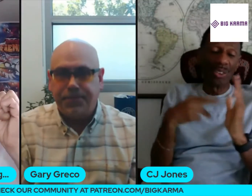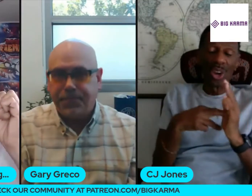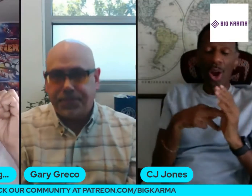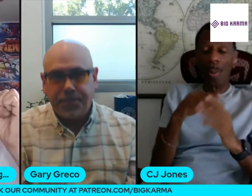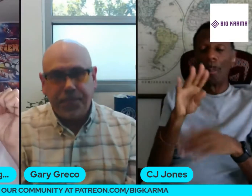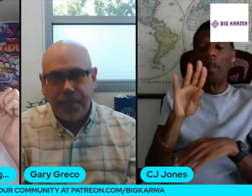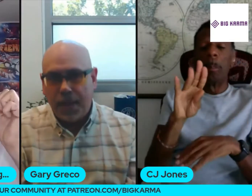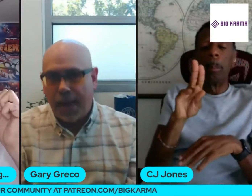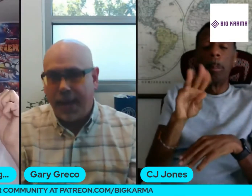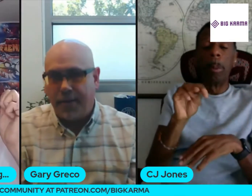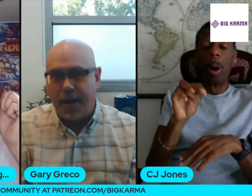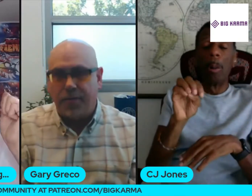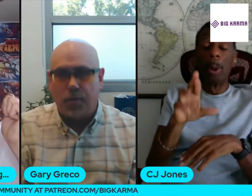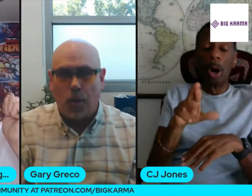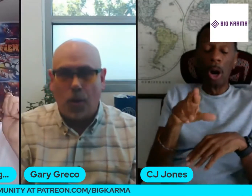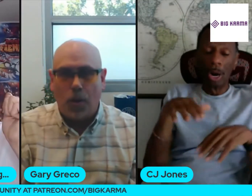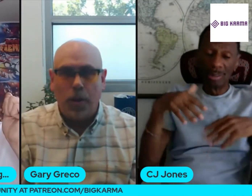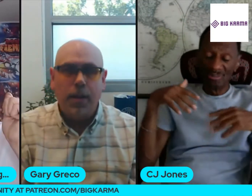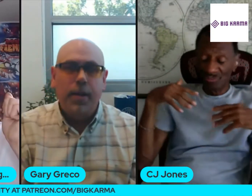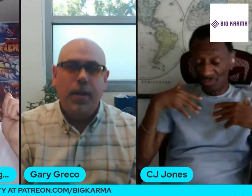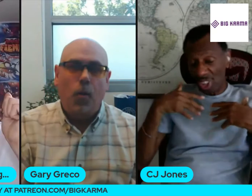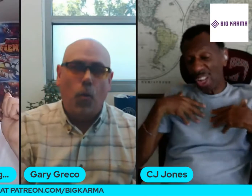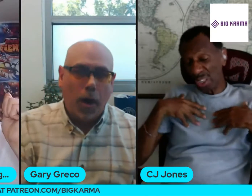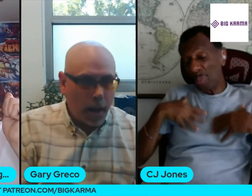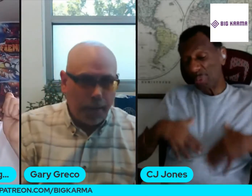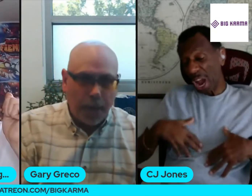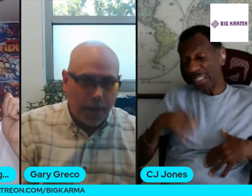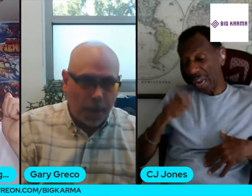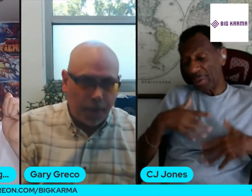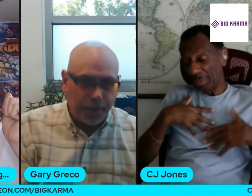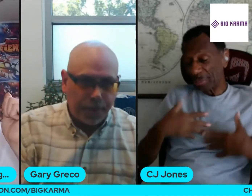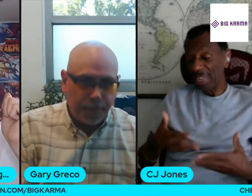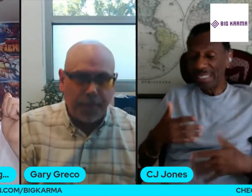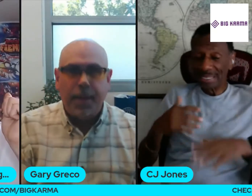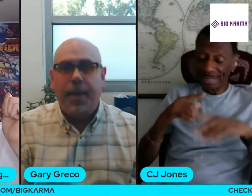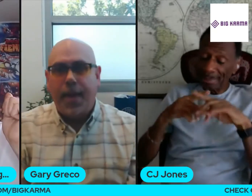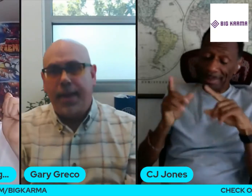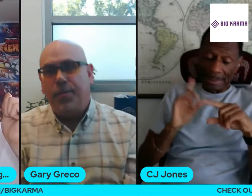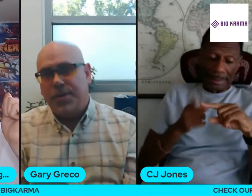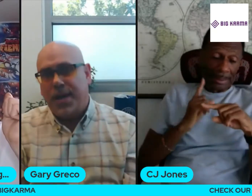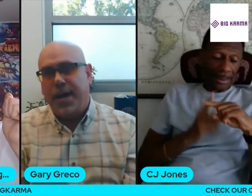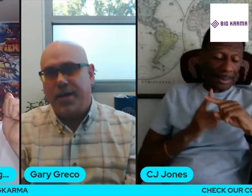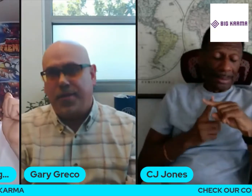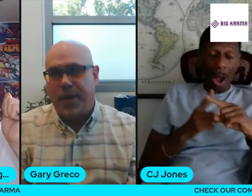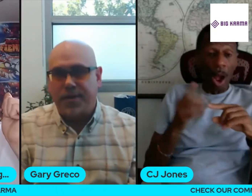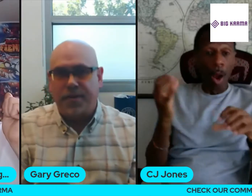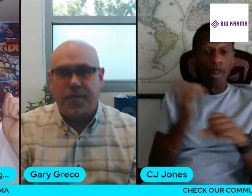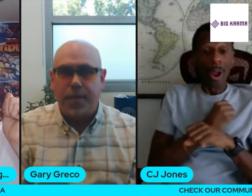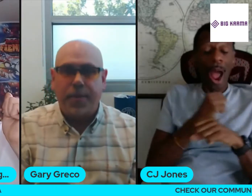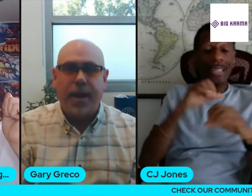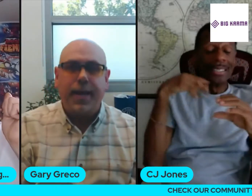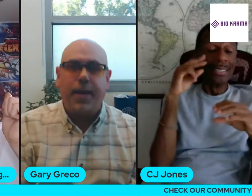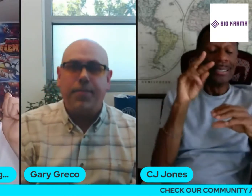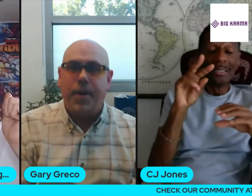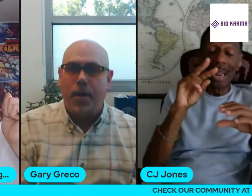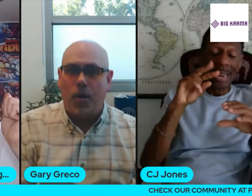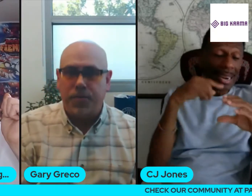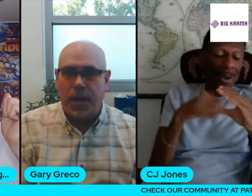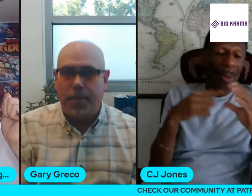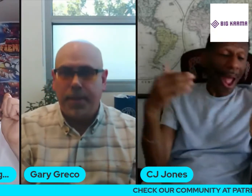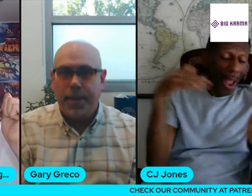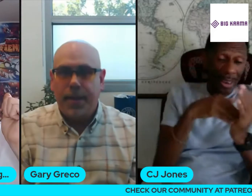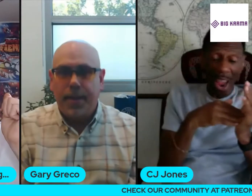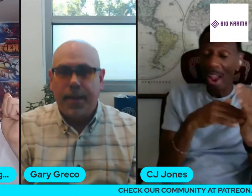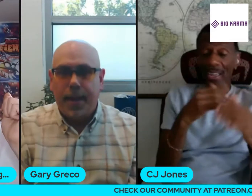happened. I never got the role. What a bummer. And it was kind of depressing for me, but I kept my